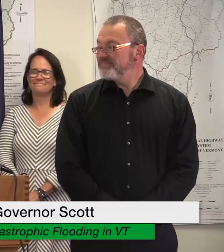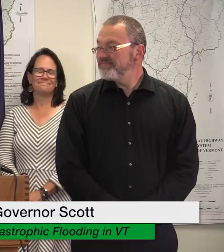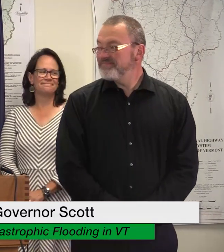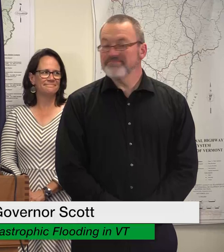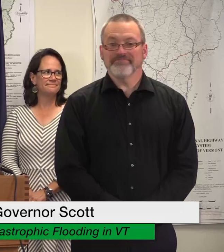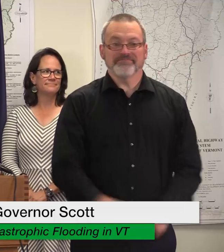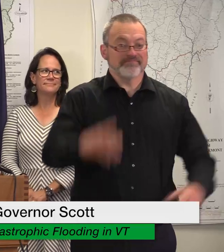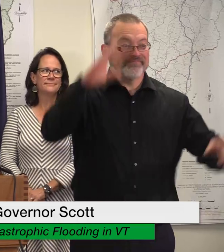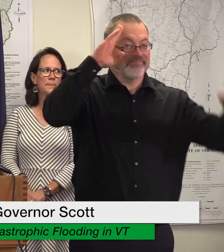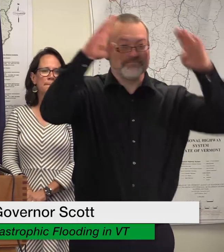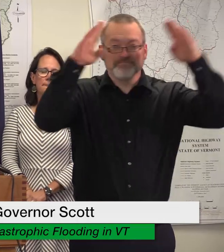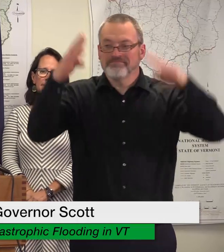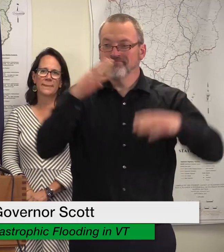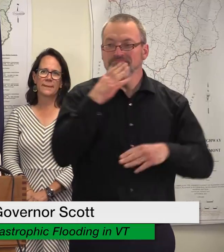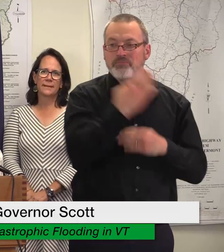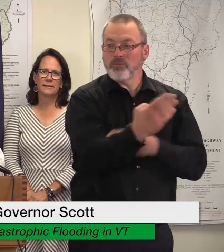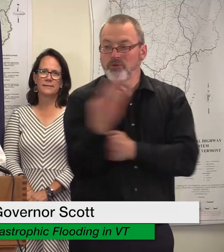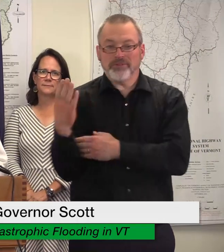Good morning, everyone.